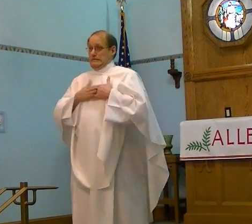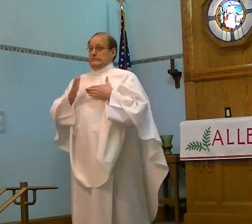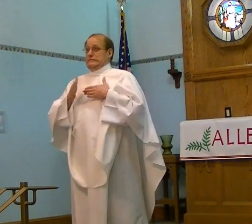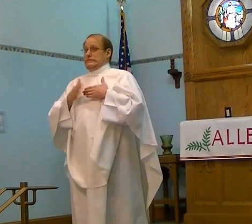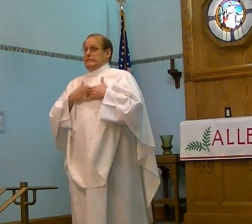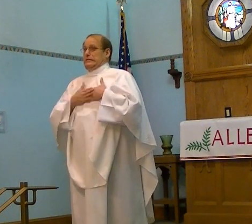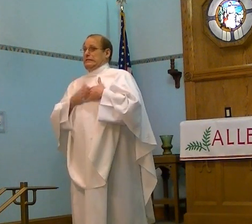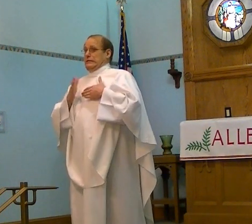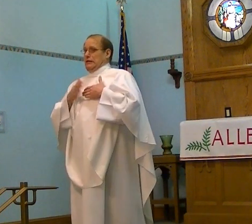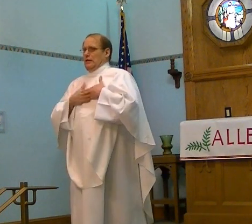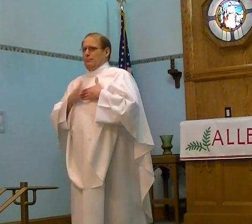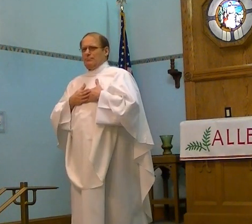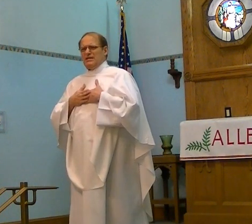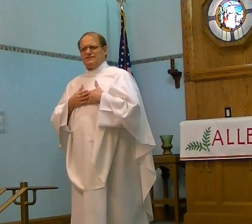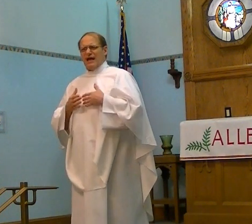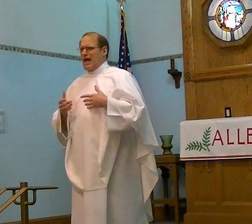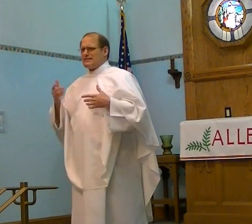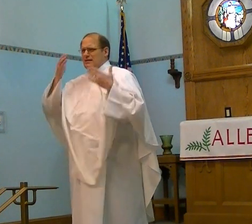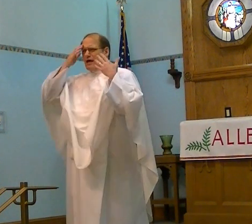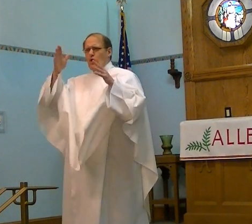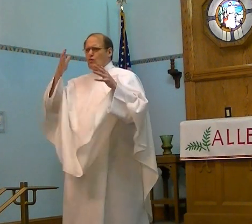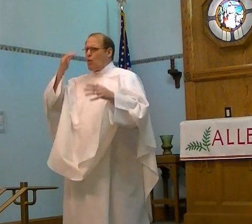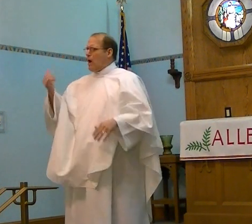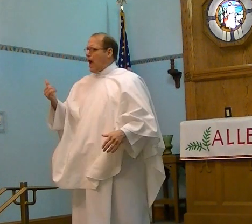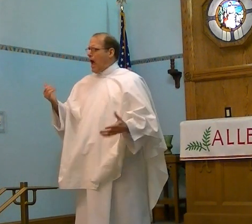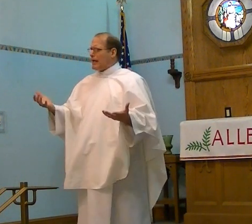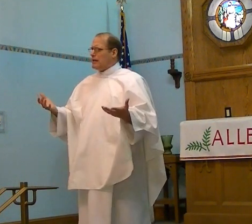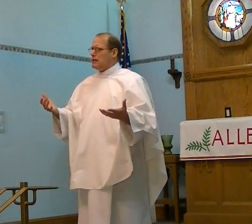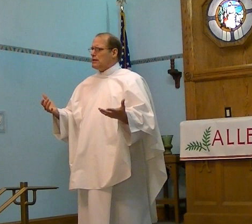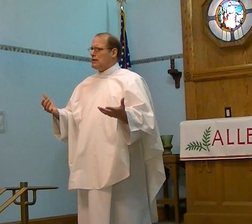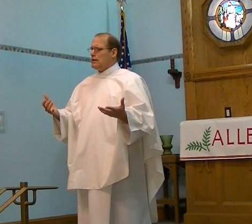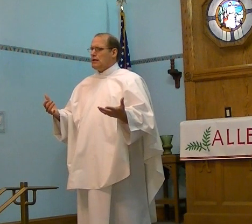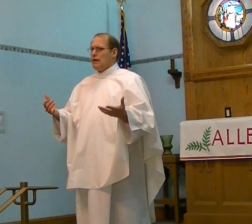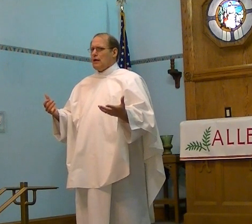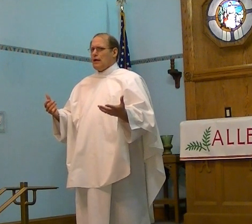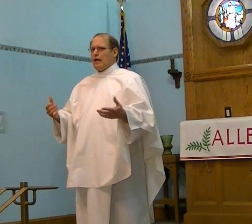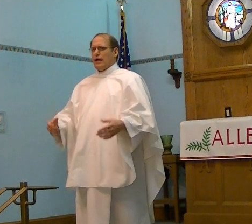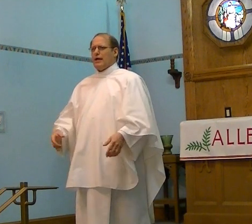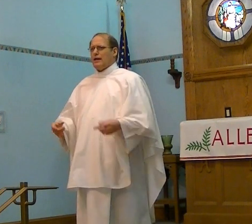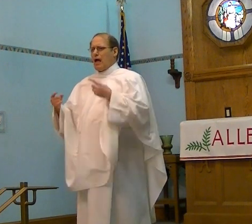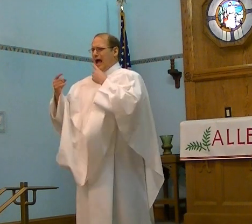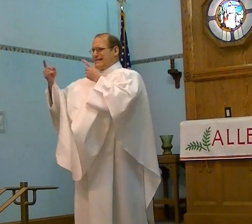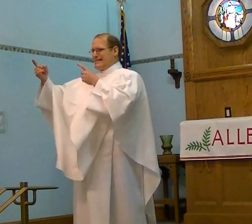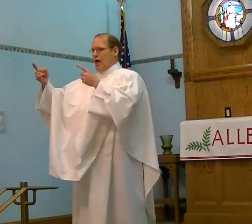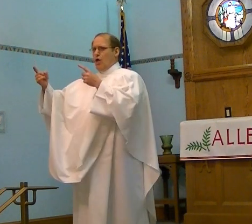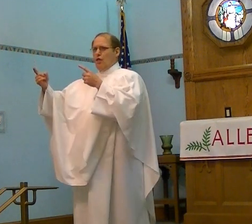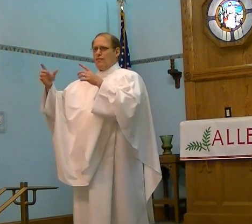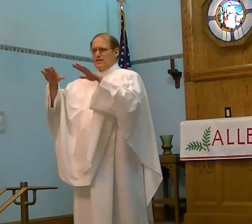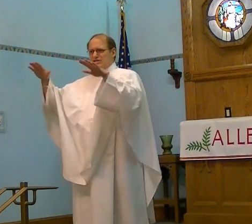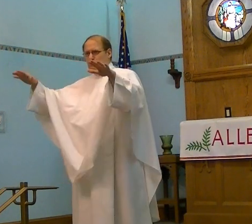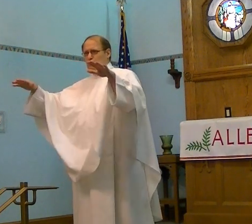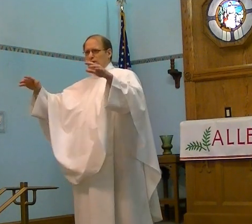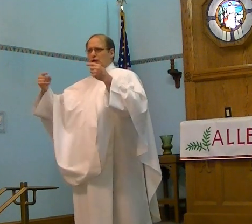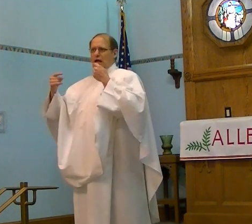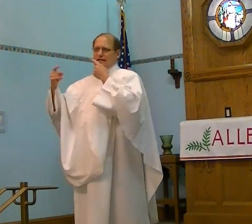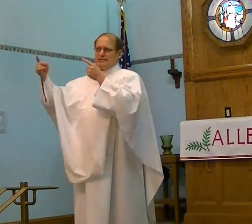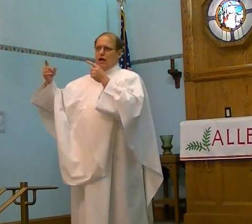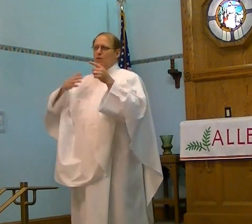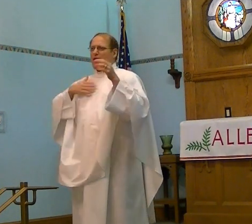beats fast, and I don't know why. And I tell the children, I tell my